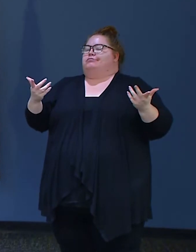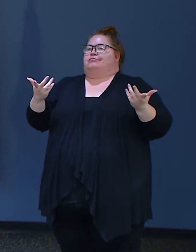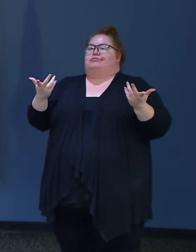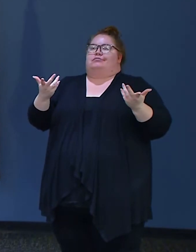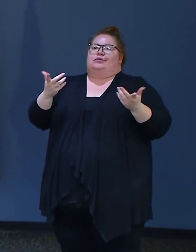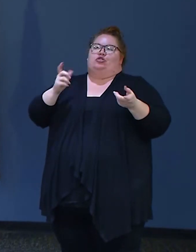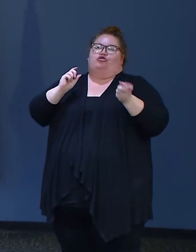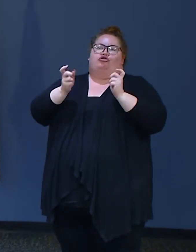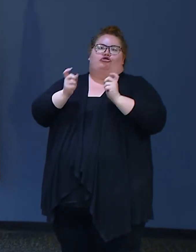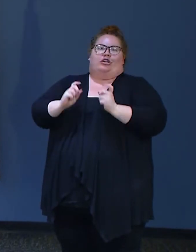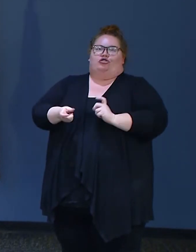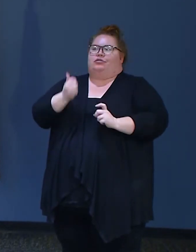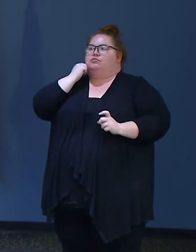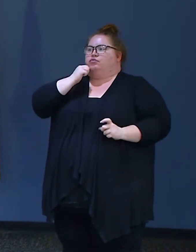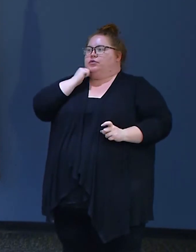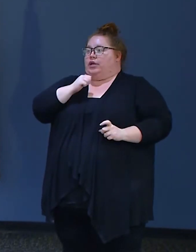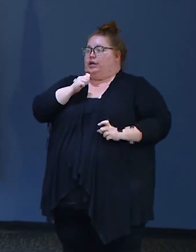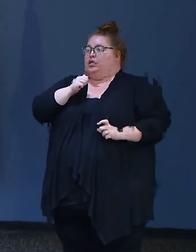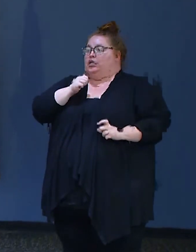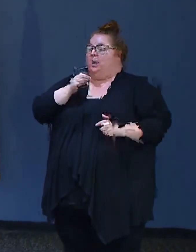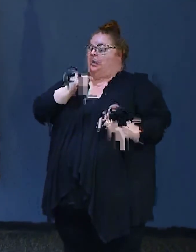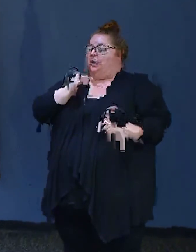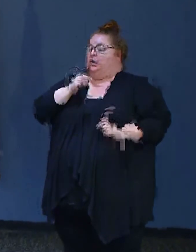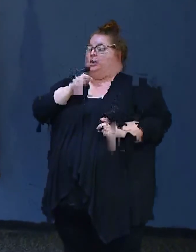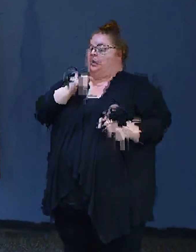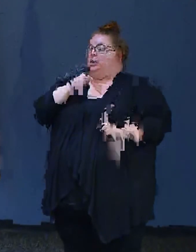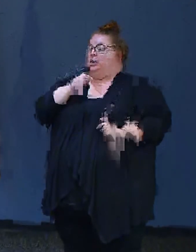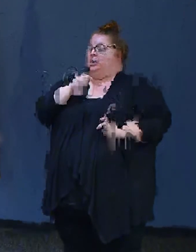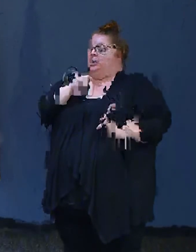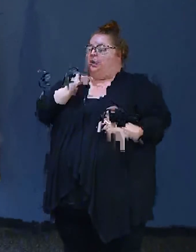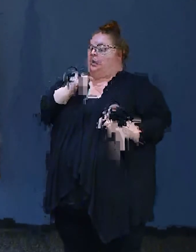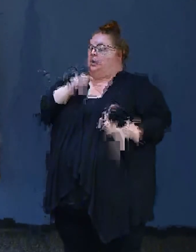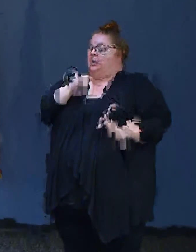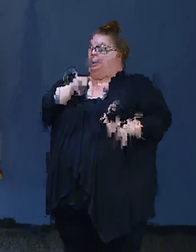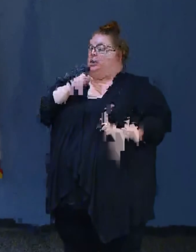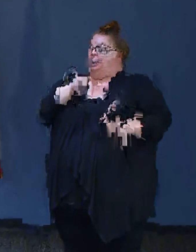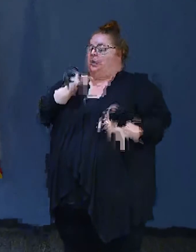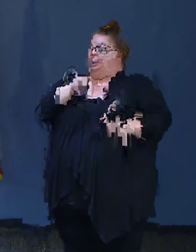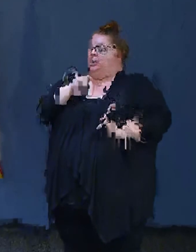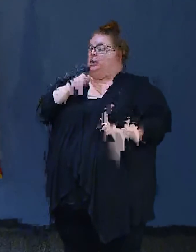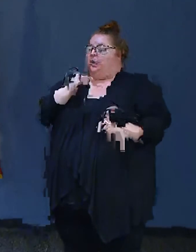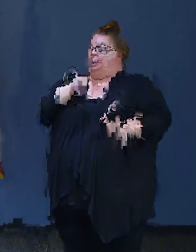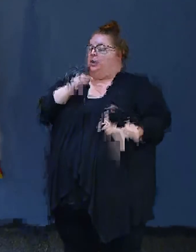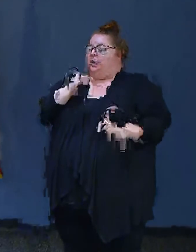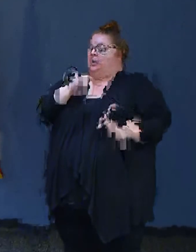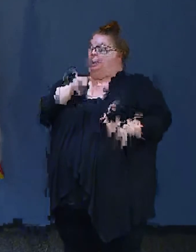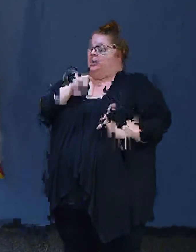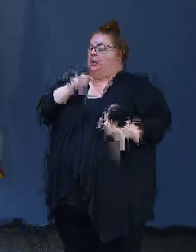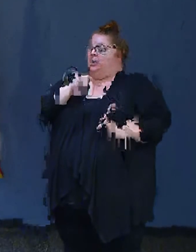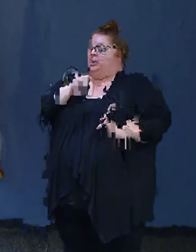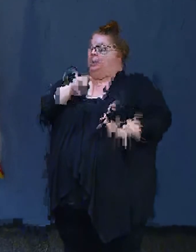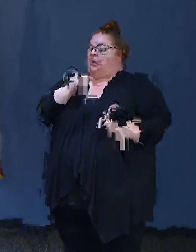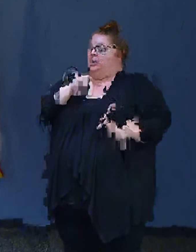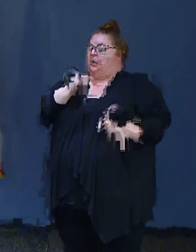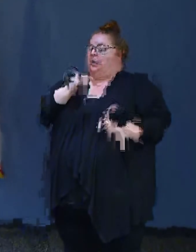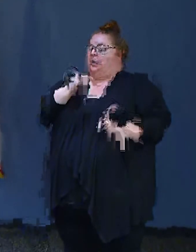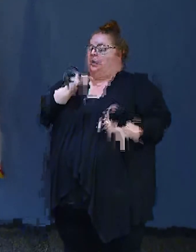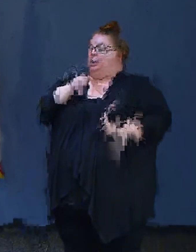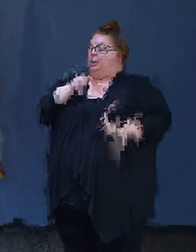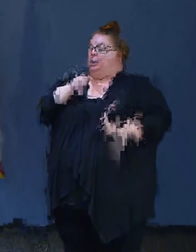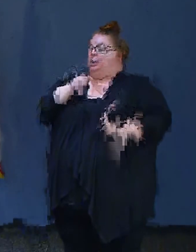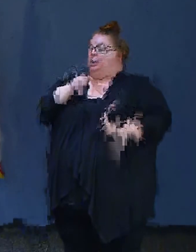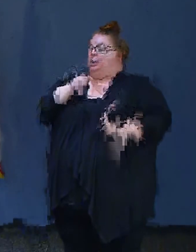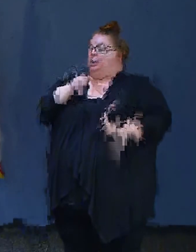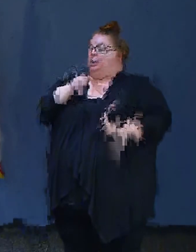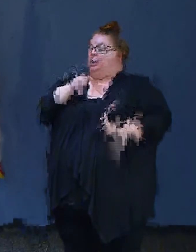daily basis. But the samples are all collected here, and they are submitted to labs that are located in various places